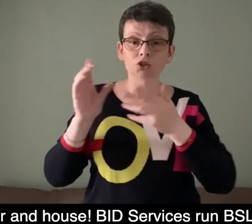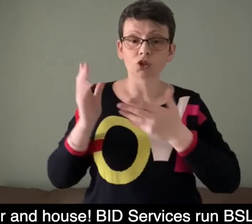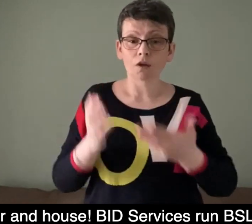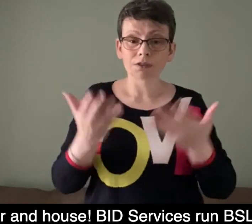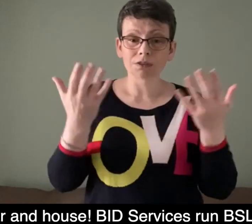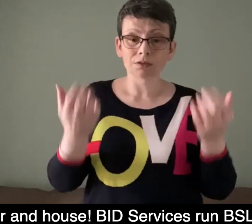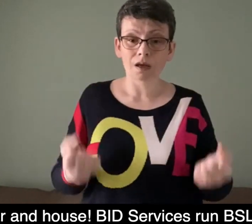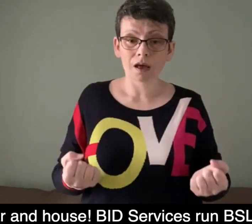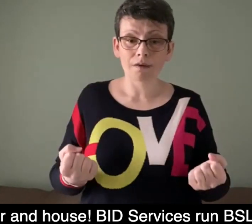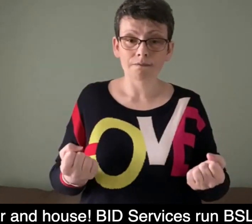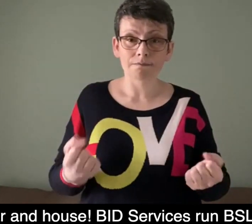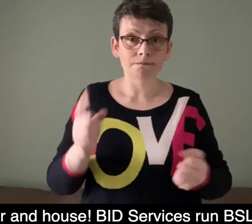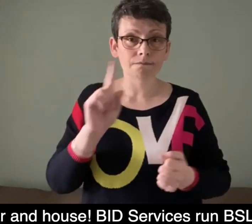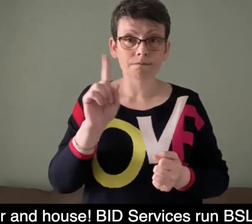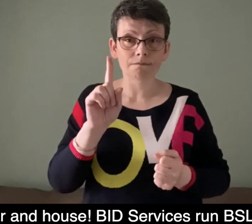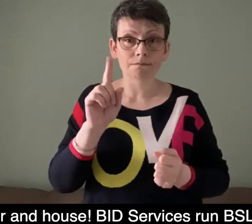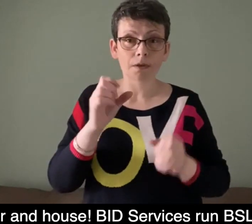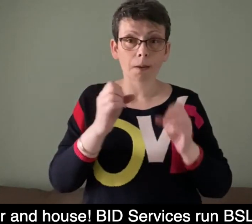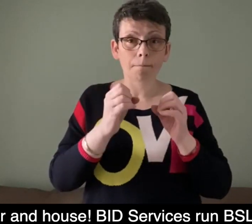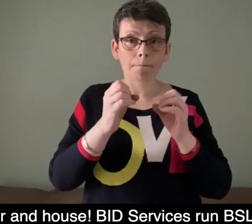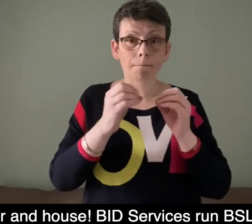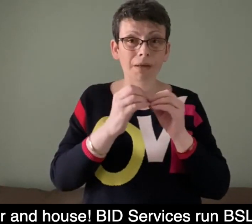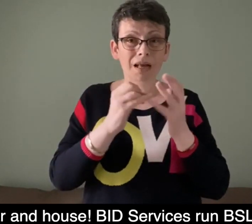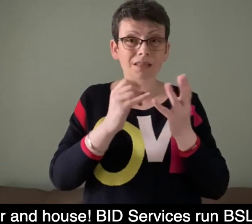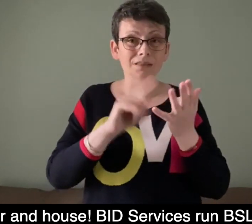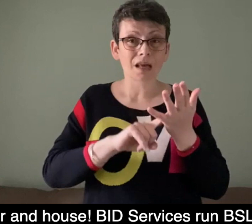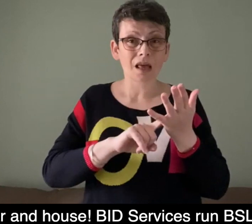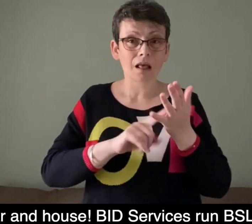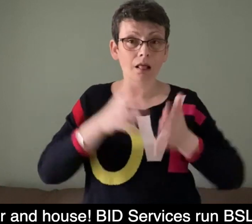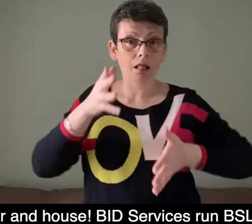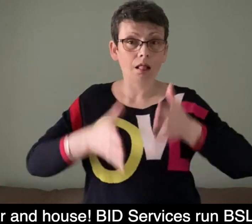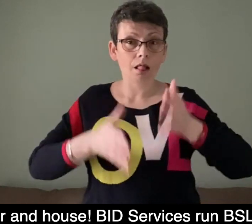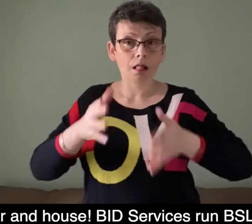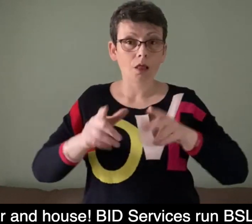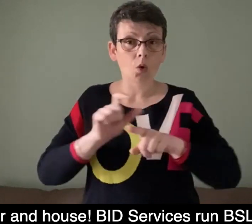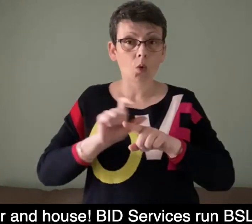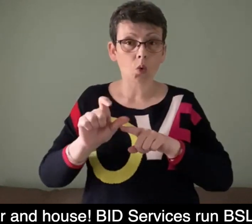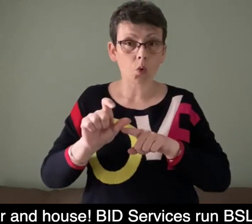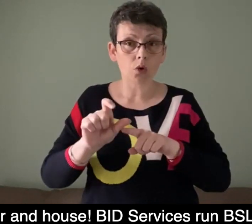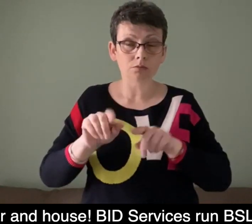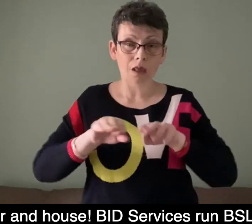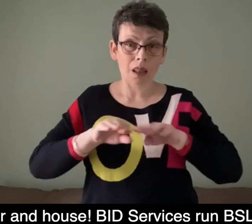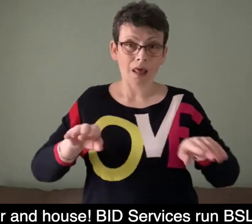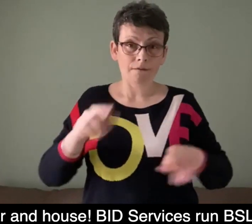BID services run BSL courses level 1 to 3.